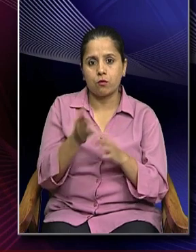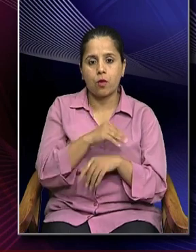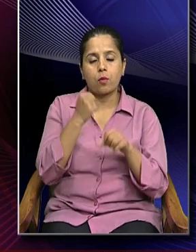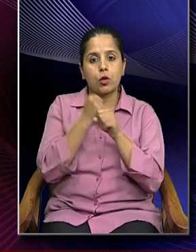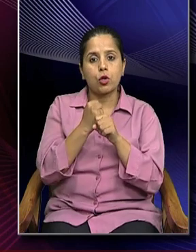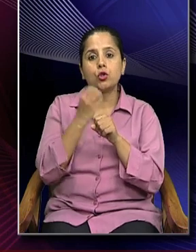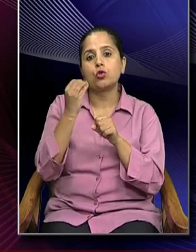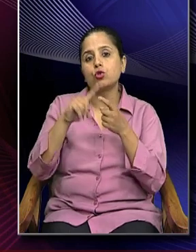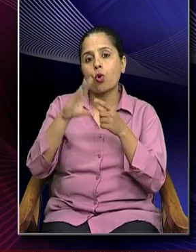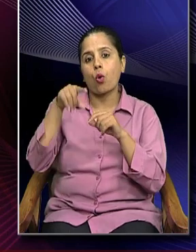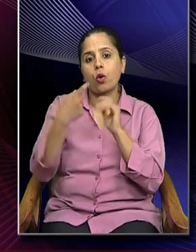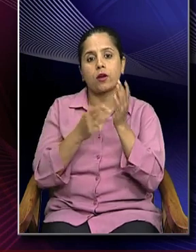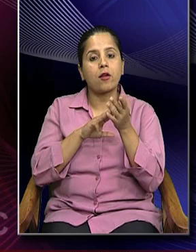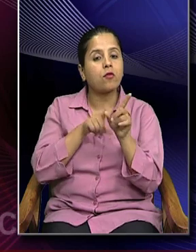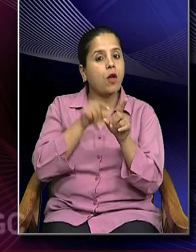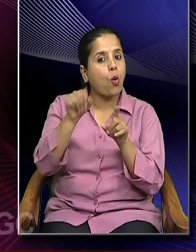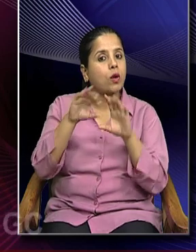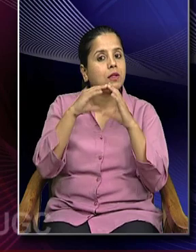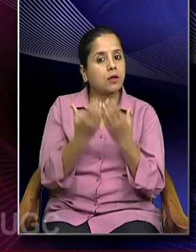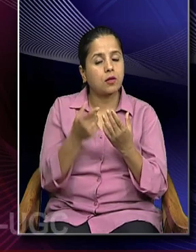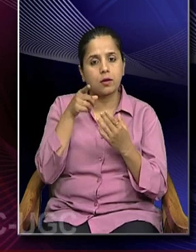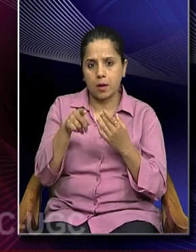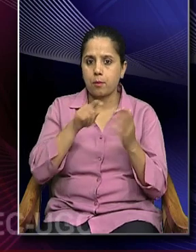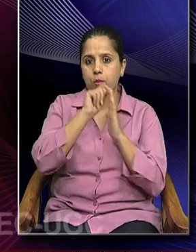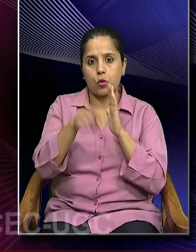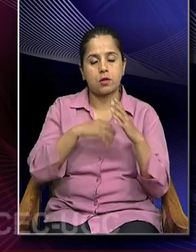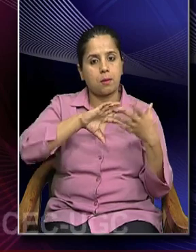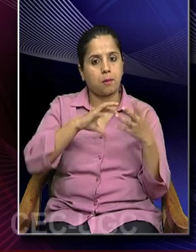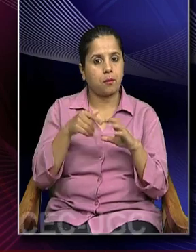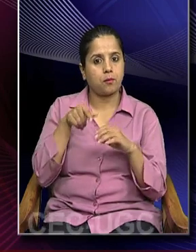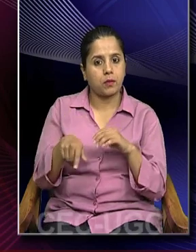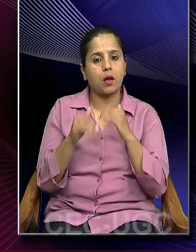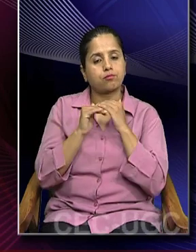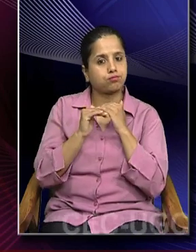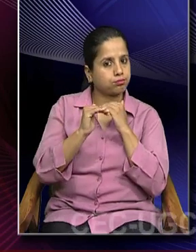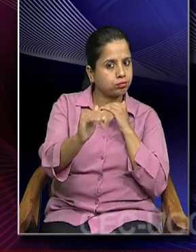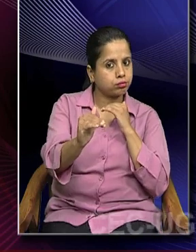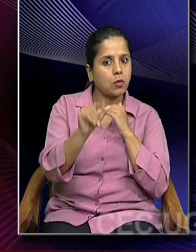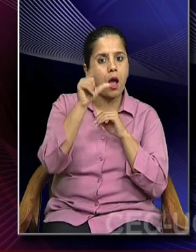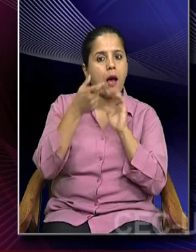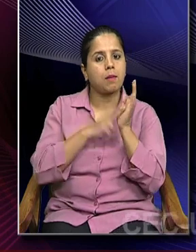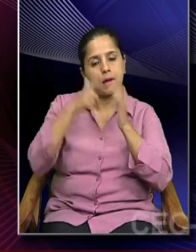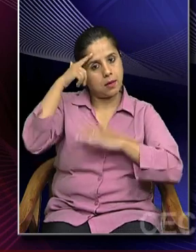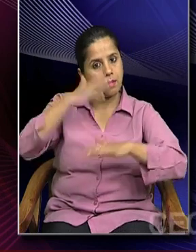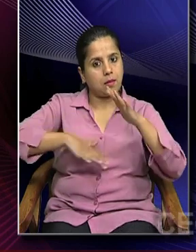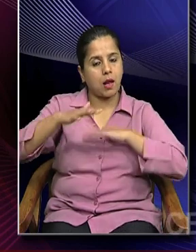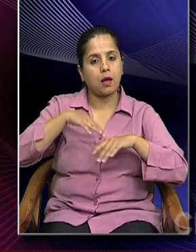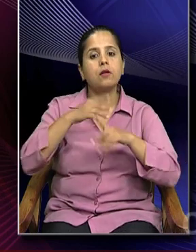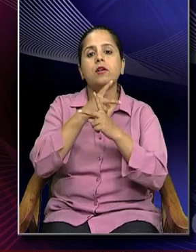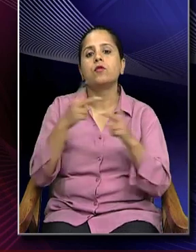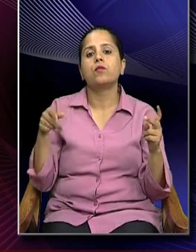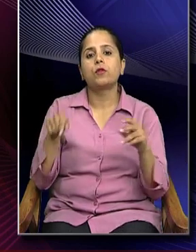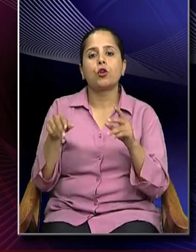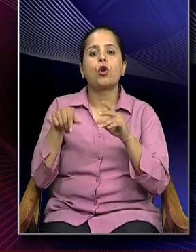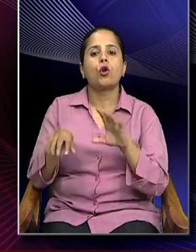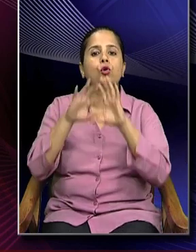geography class. A geography class creates a project on sustainable urban planning in the different